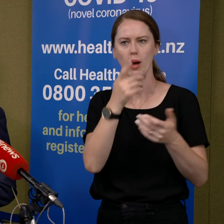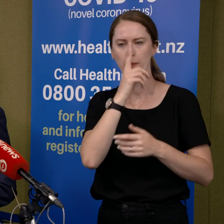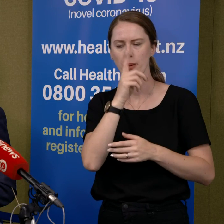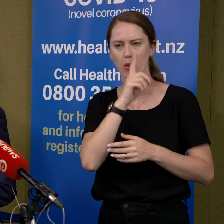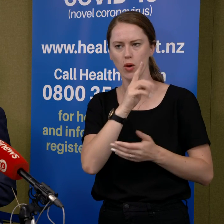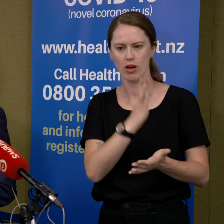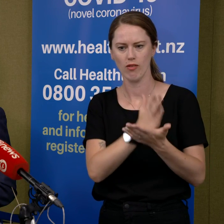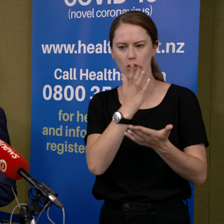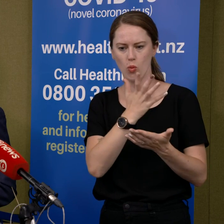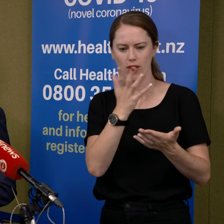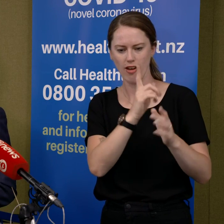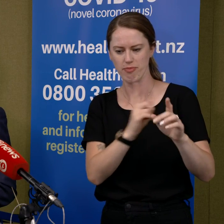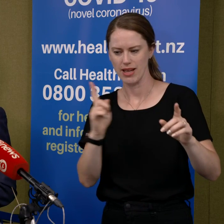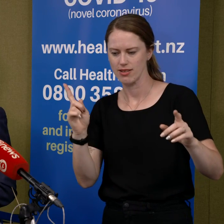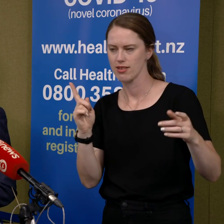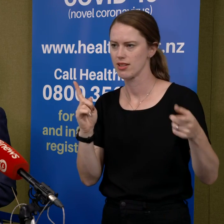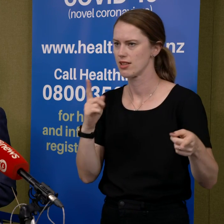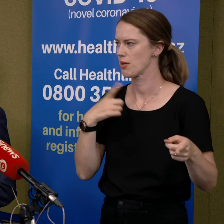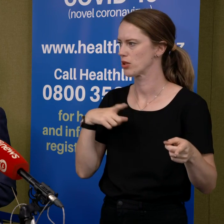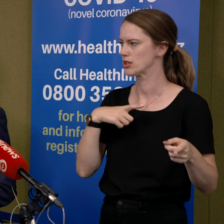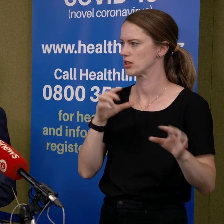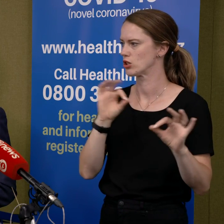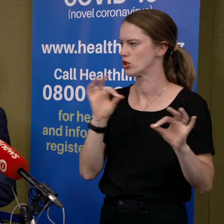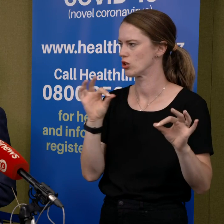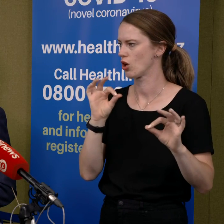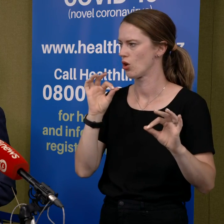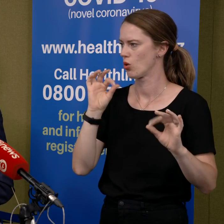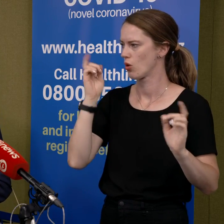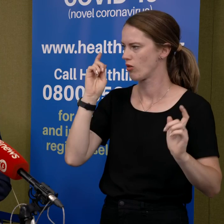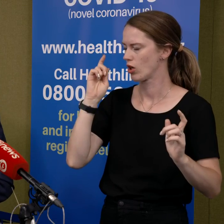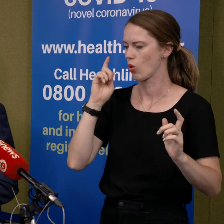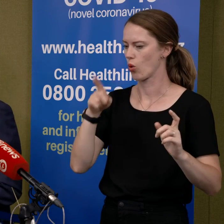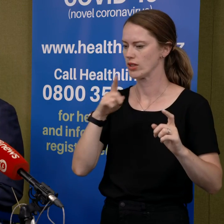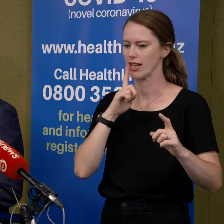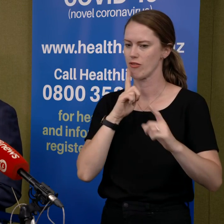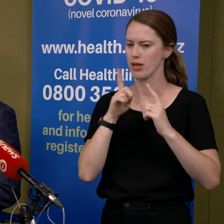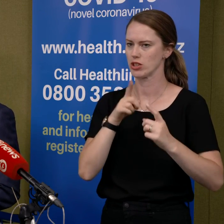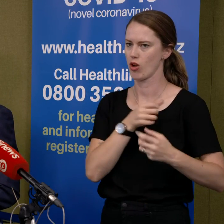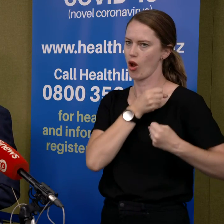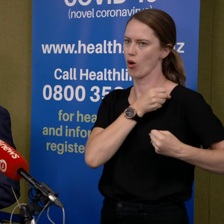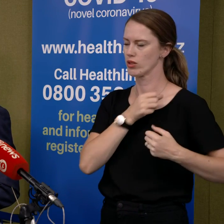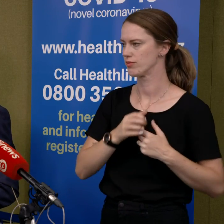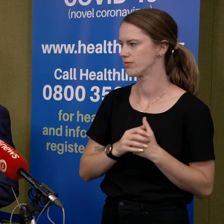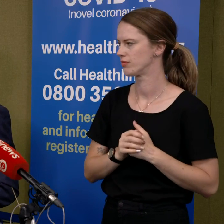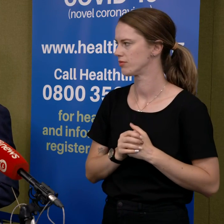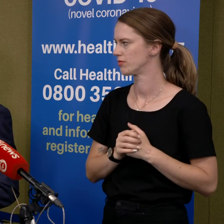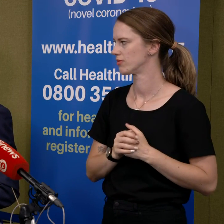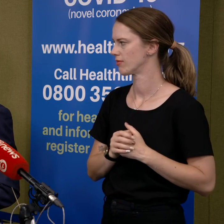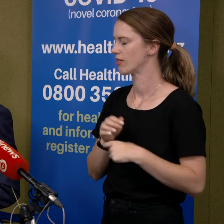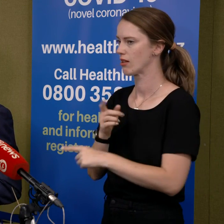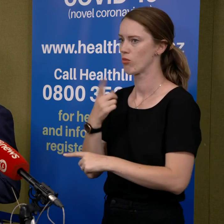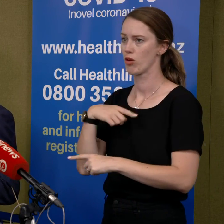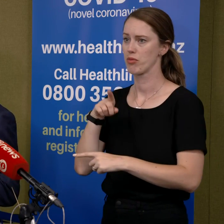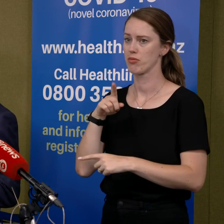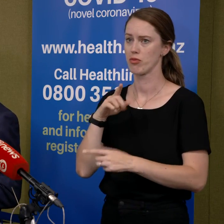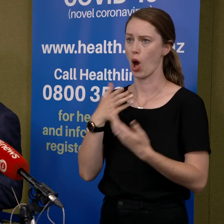are confirmed cases have been. Is that because there's no cause for alarm, or are you keeping that on the down low? We've been